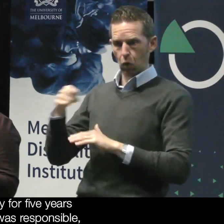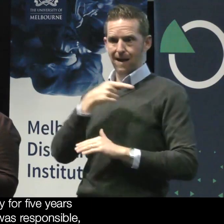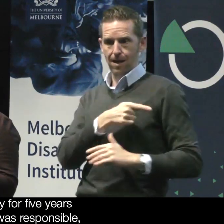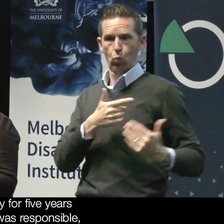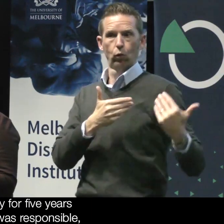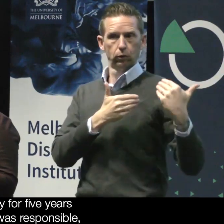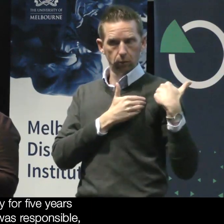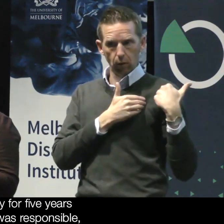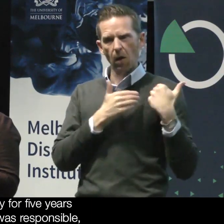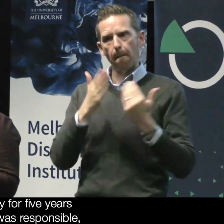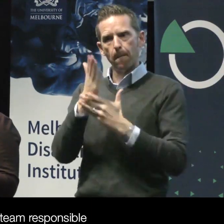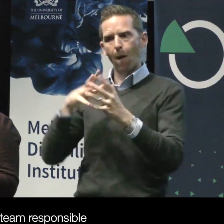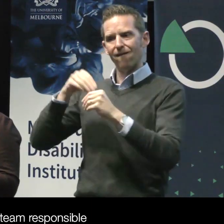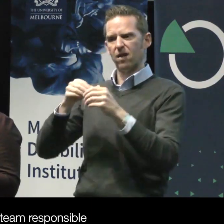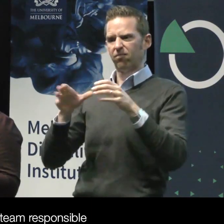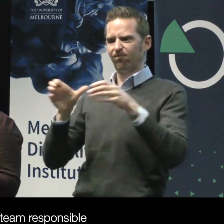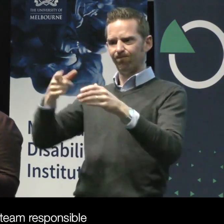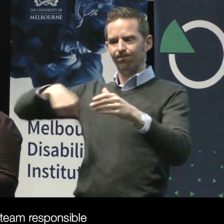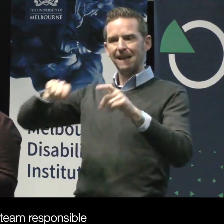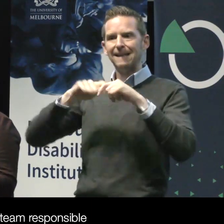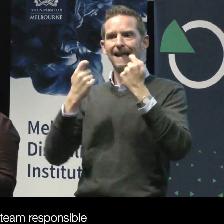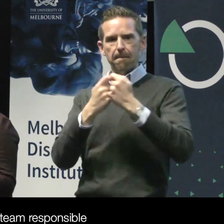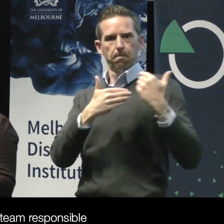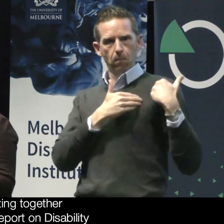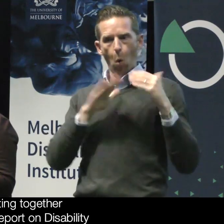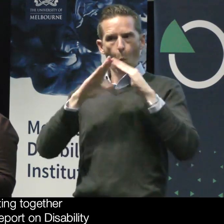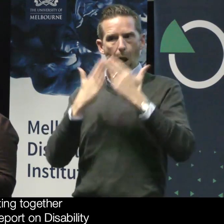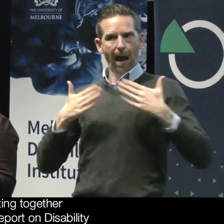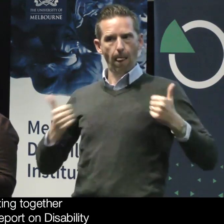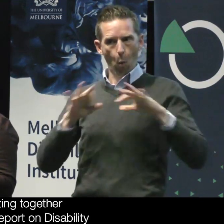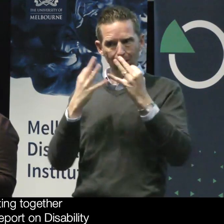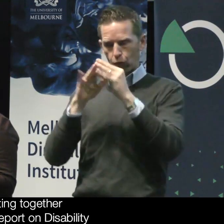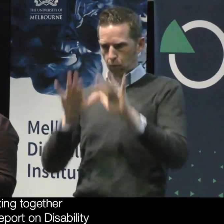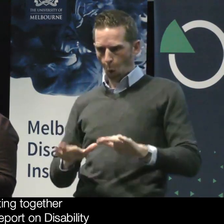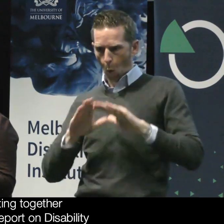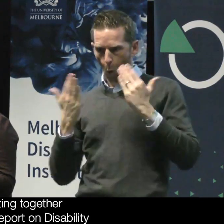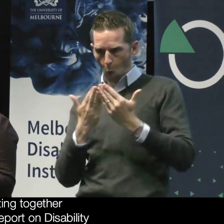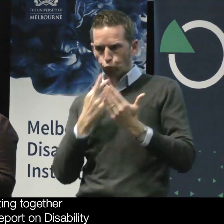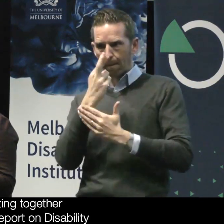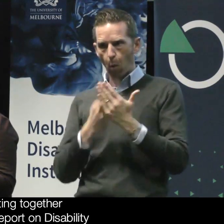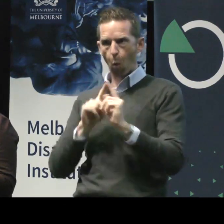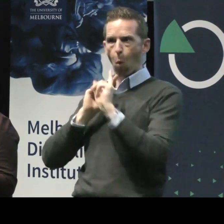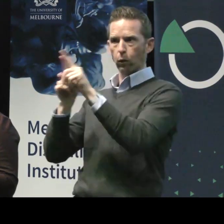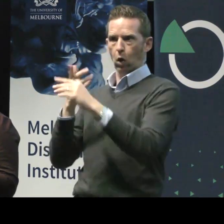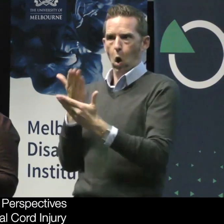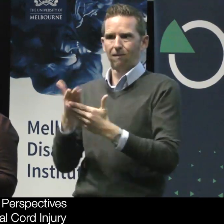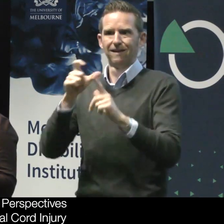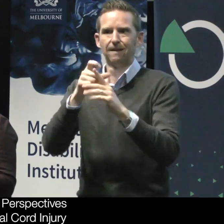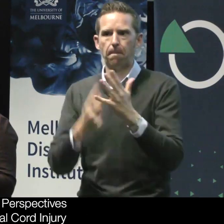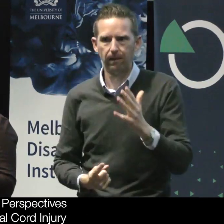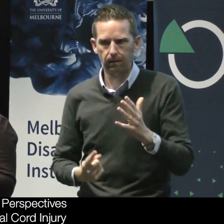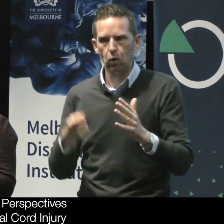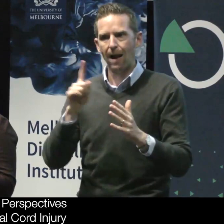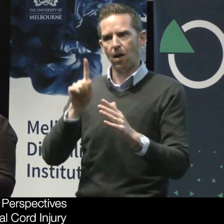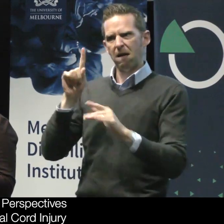responsible, or part of a team that was responsible, for putting together the World Report on Disability and the